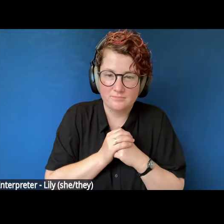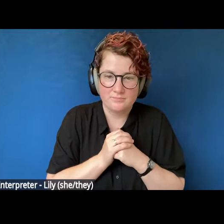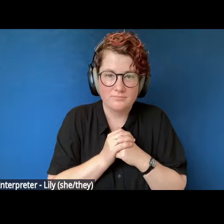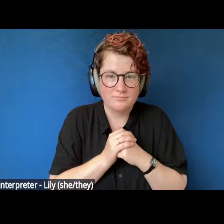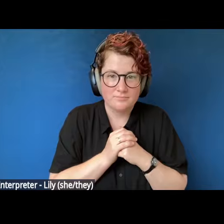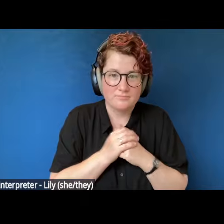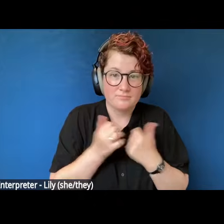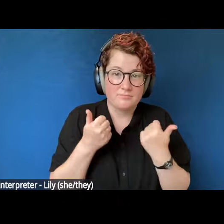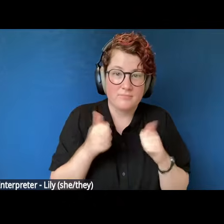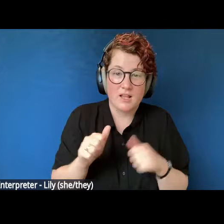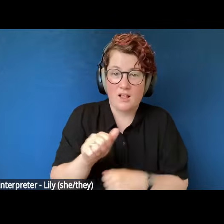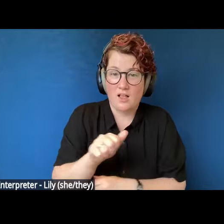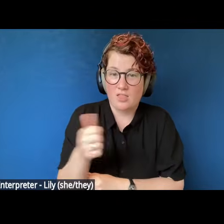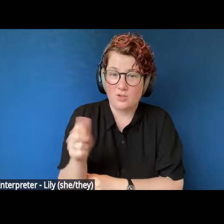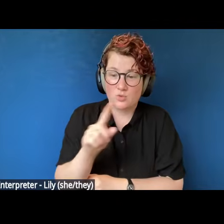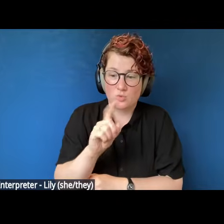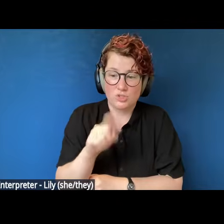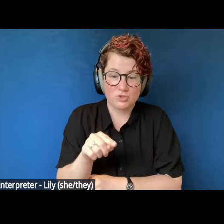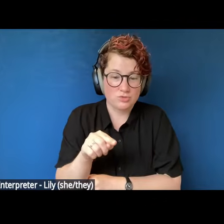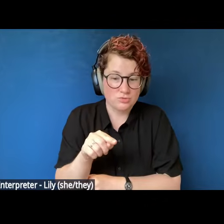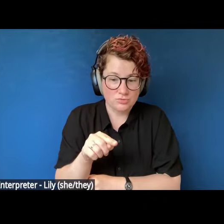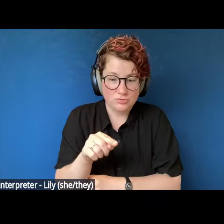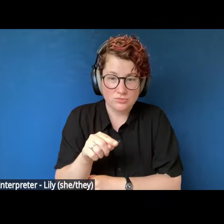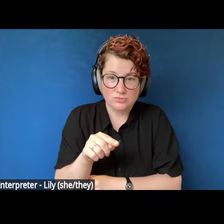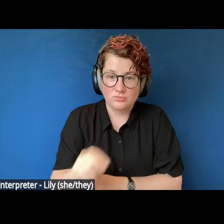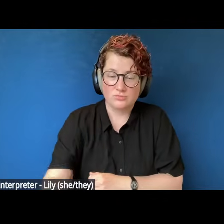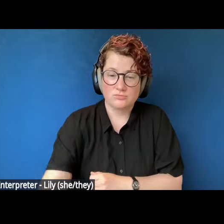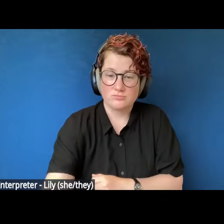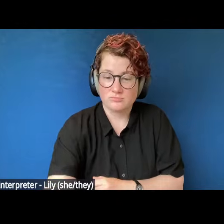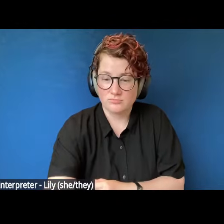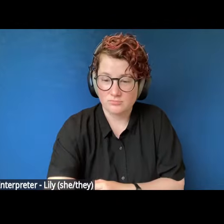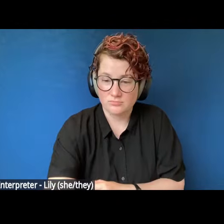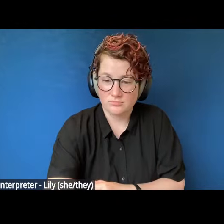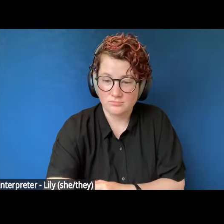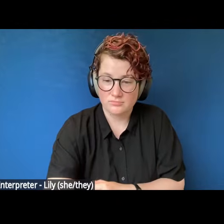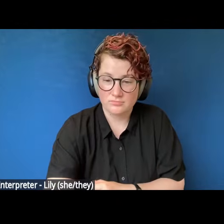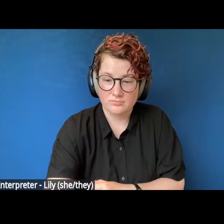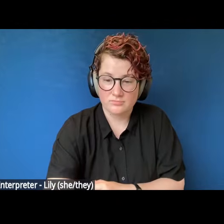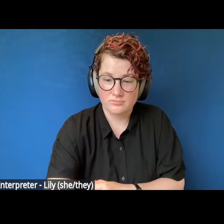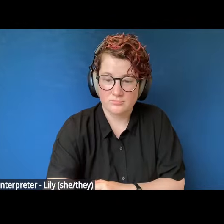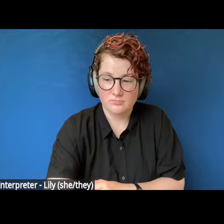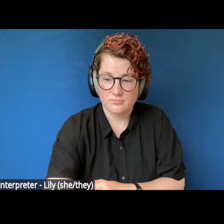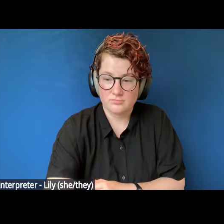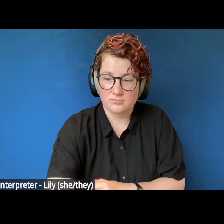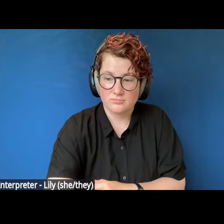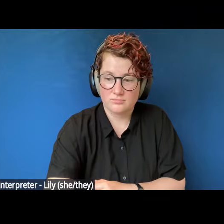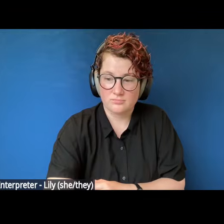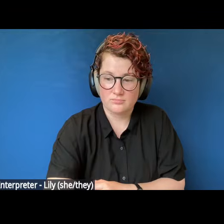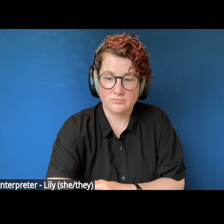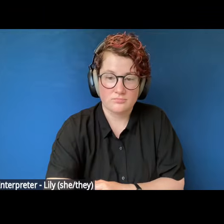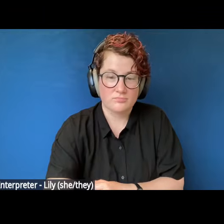Any other questions, trustees, before I call the question?